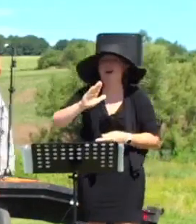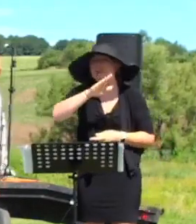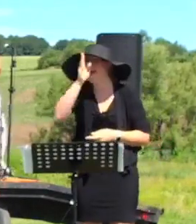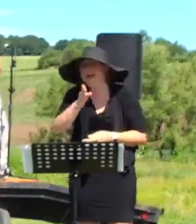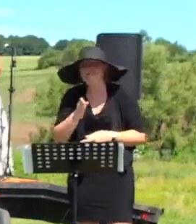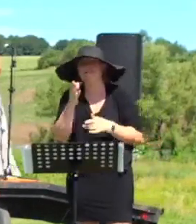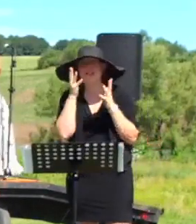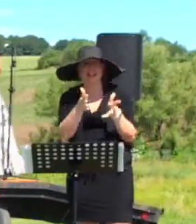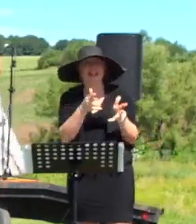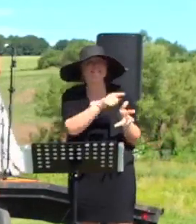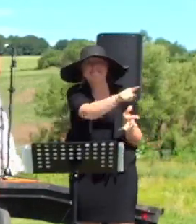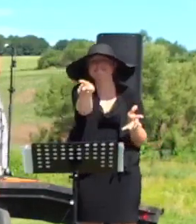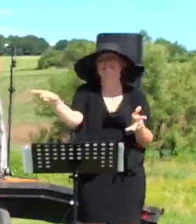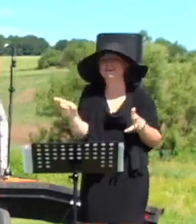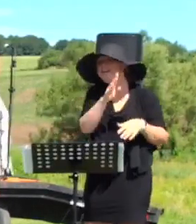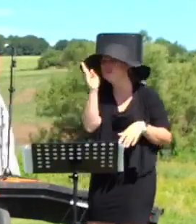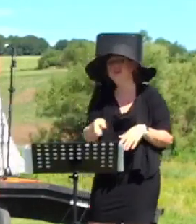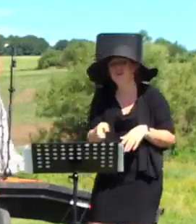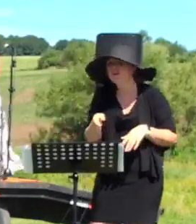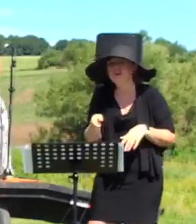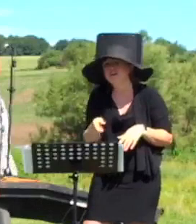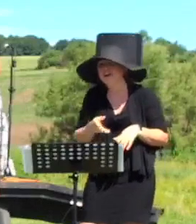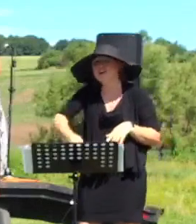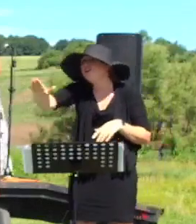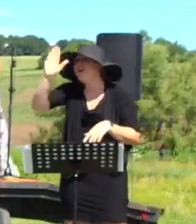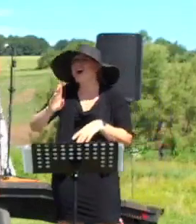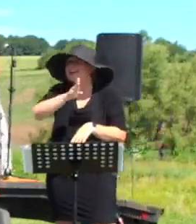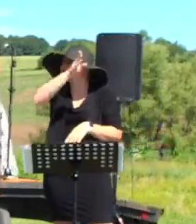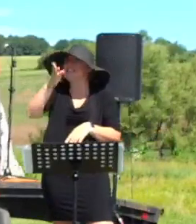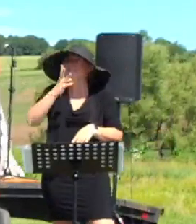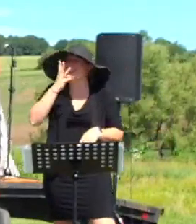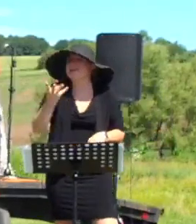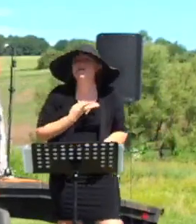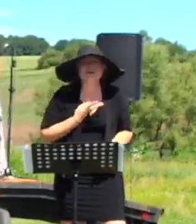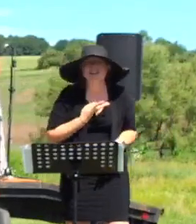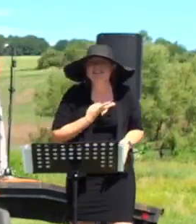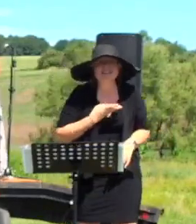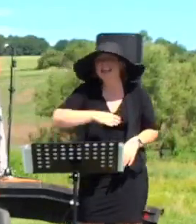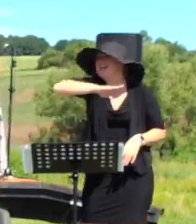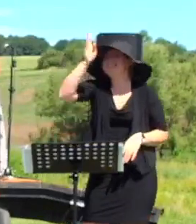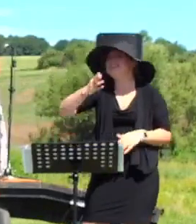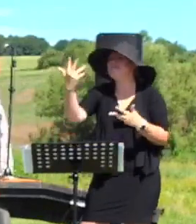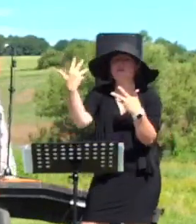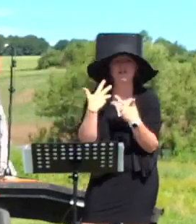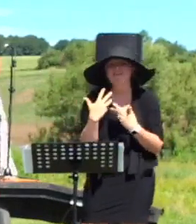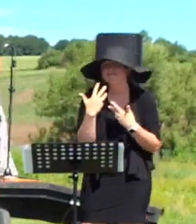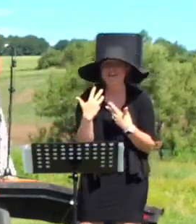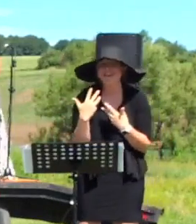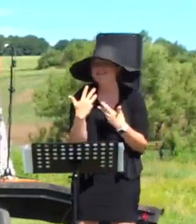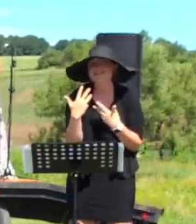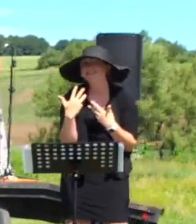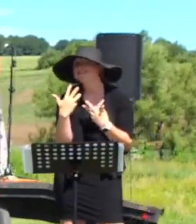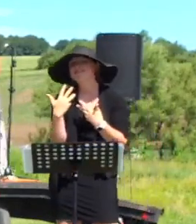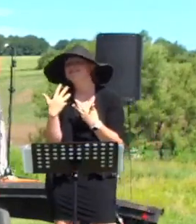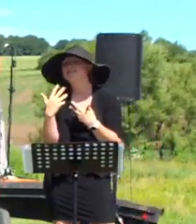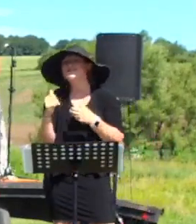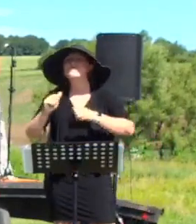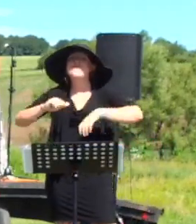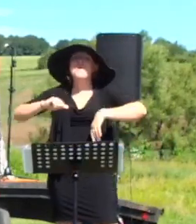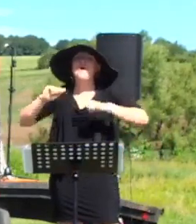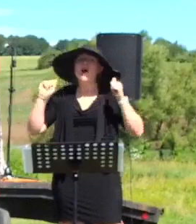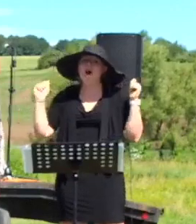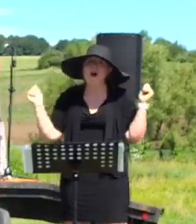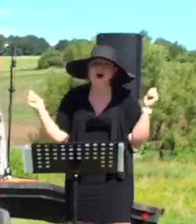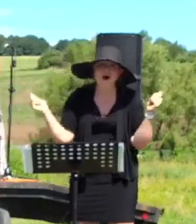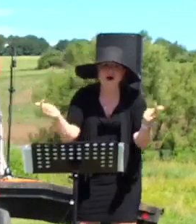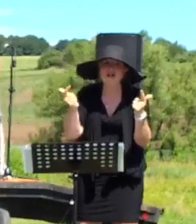truth. God has never forsaken us, nor will he ever. We are cleansed by the blood